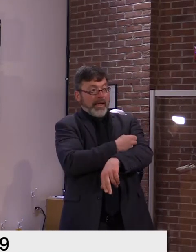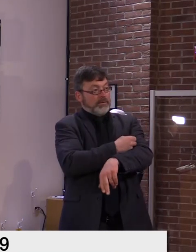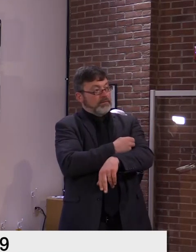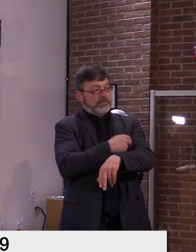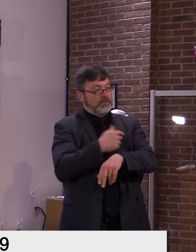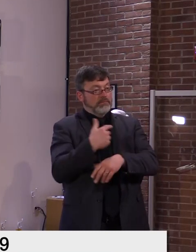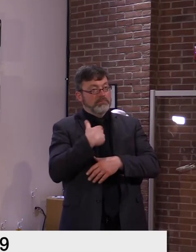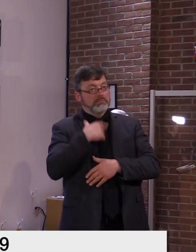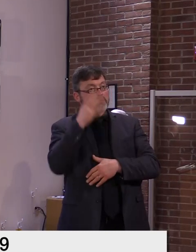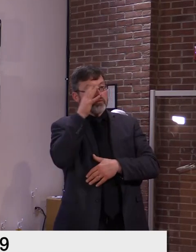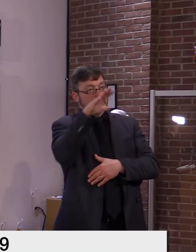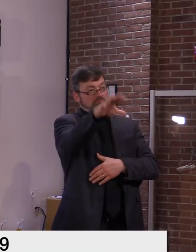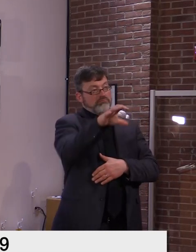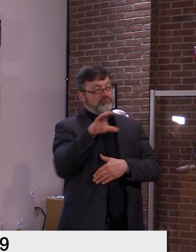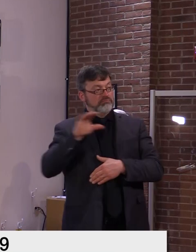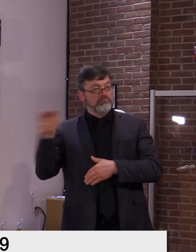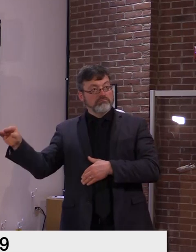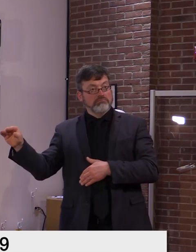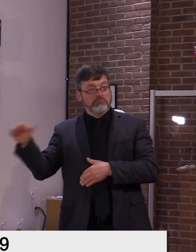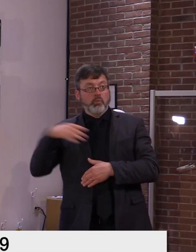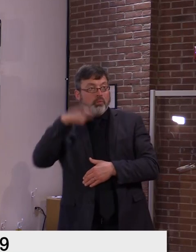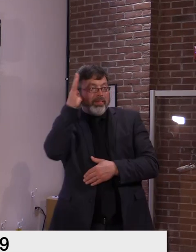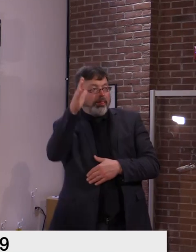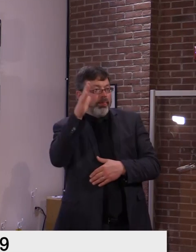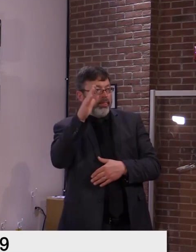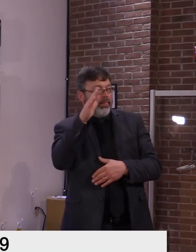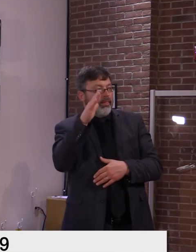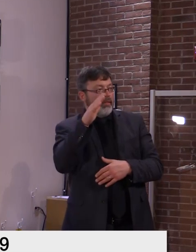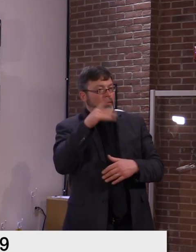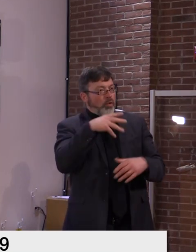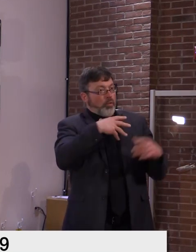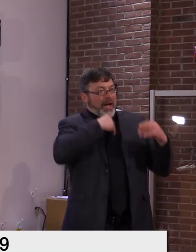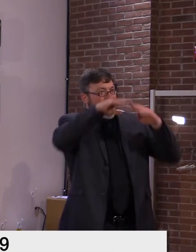areas of need. So it's on their minds as well.